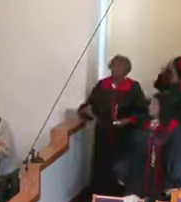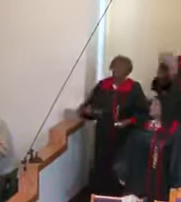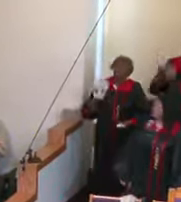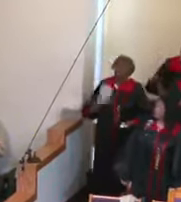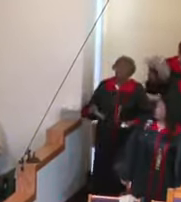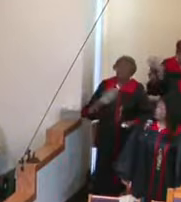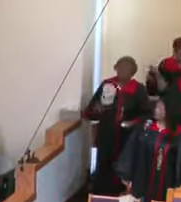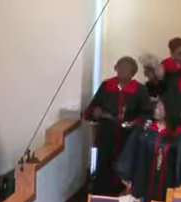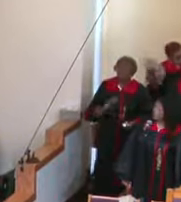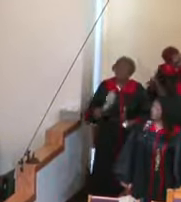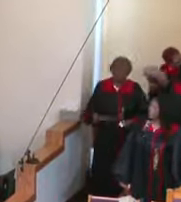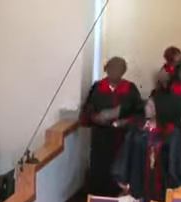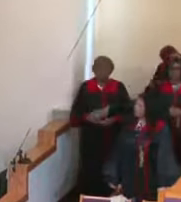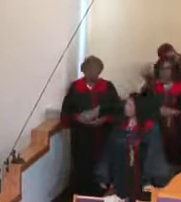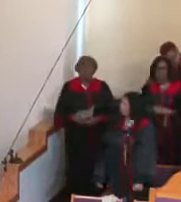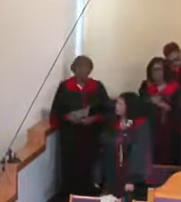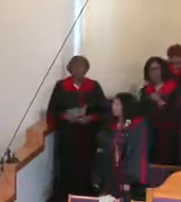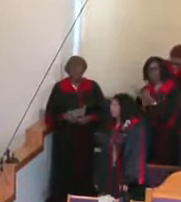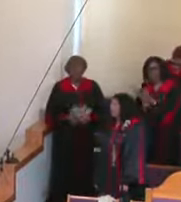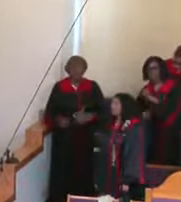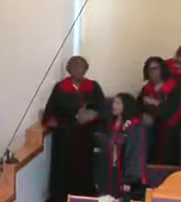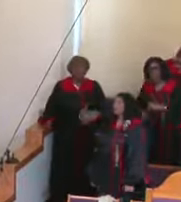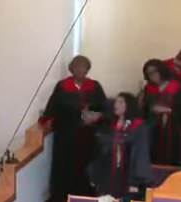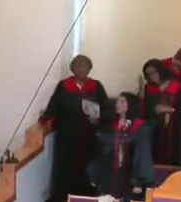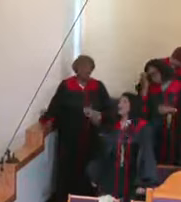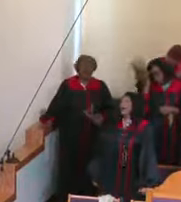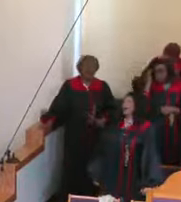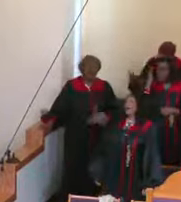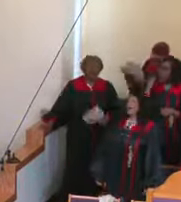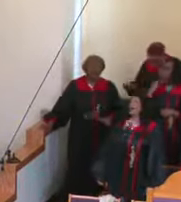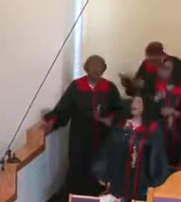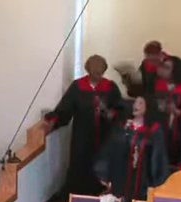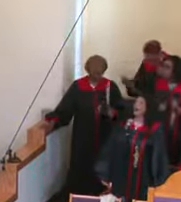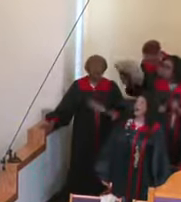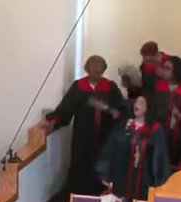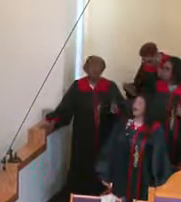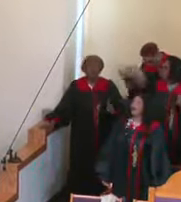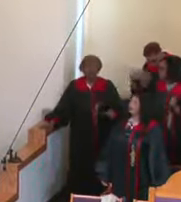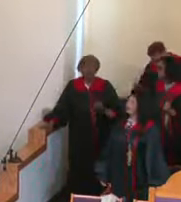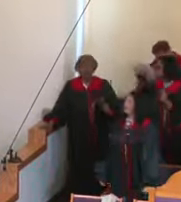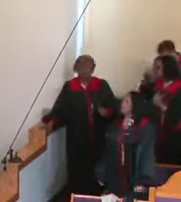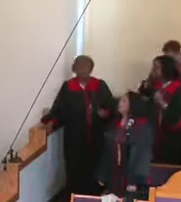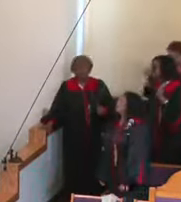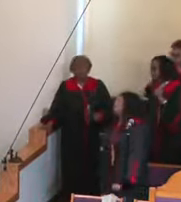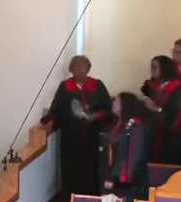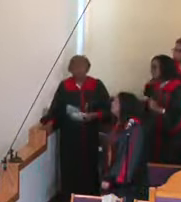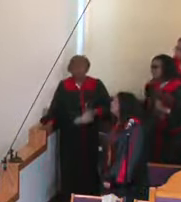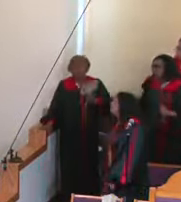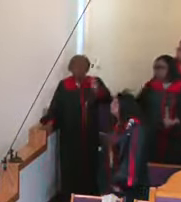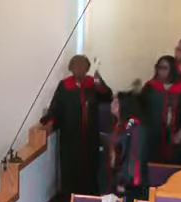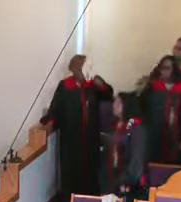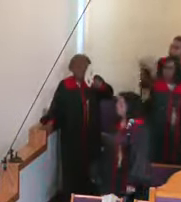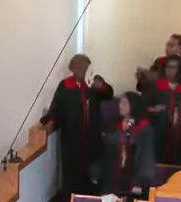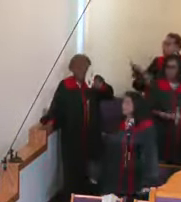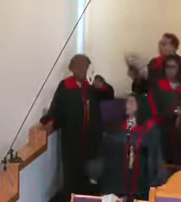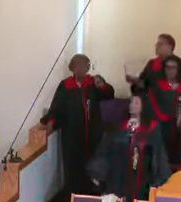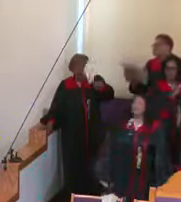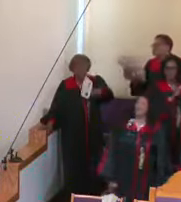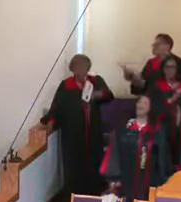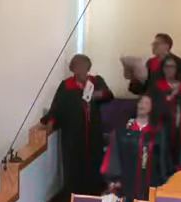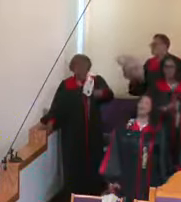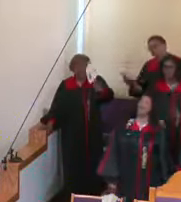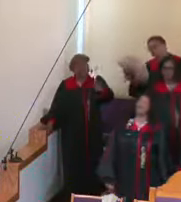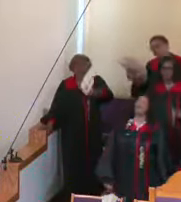he will take away all of your sorrow. So just let